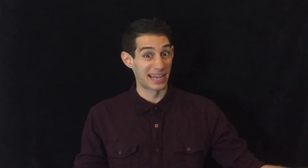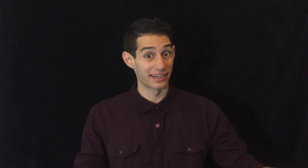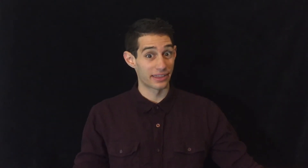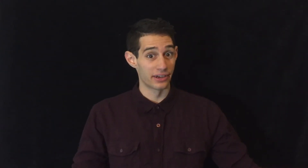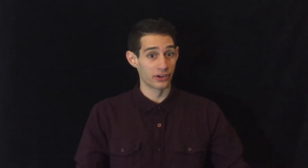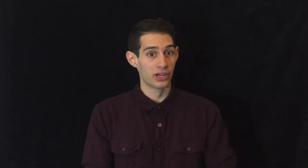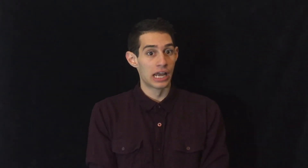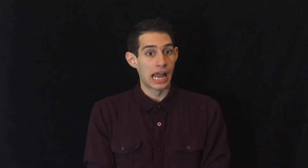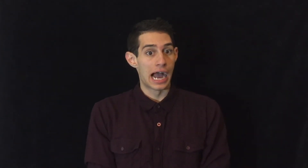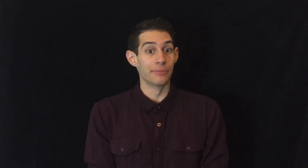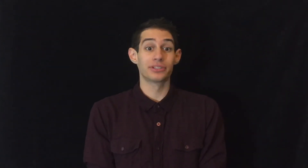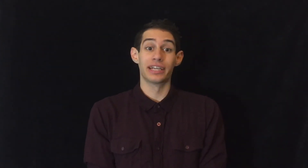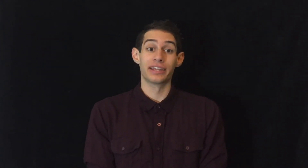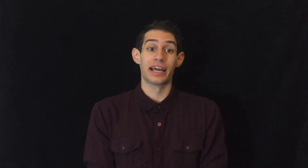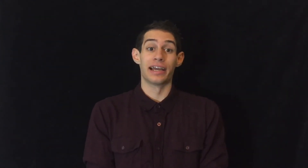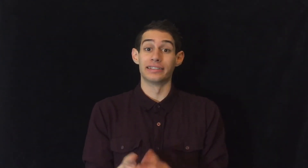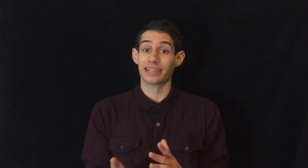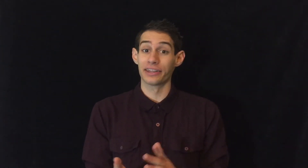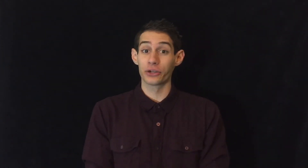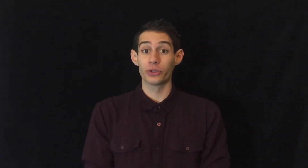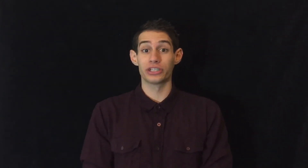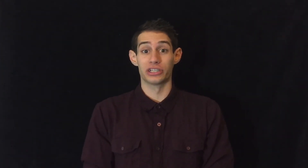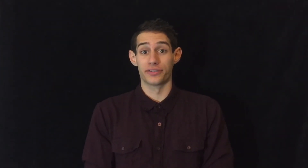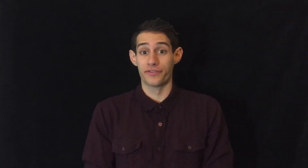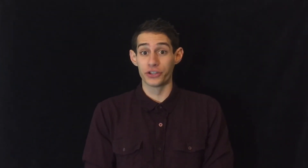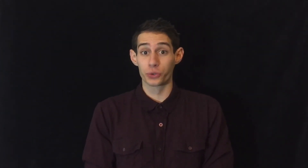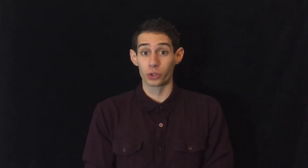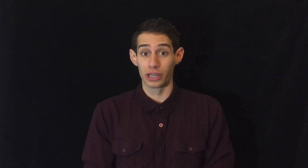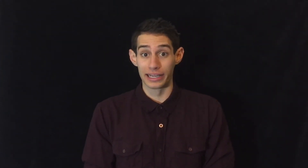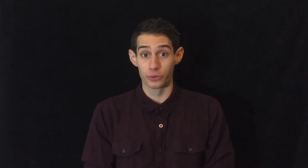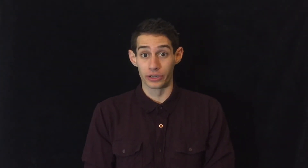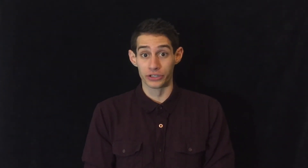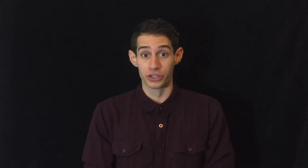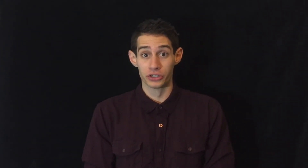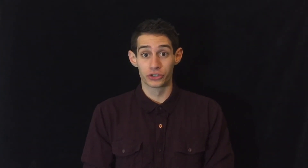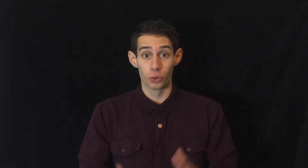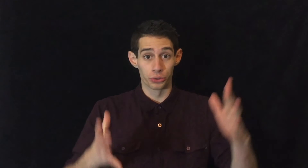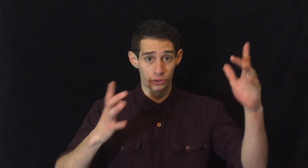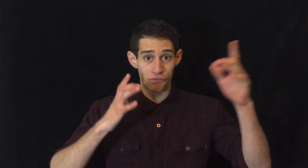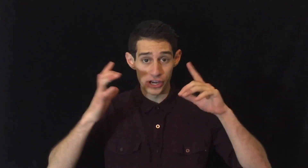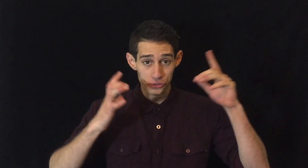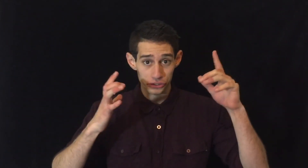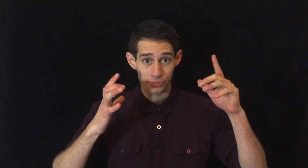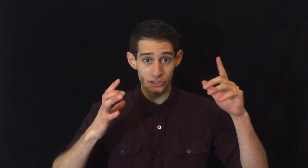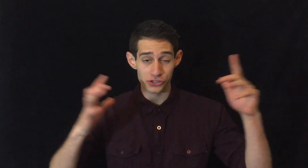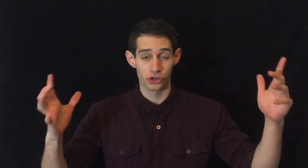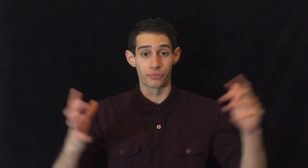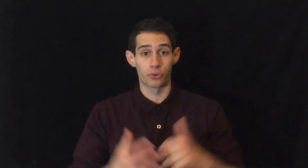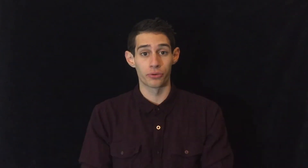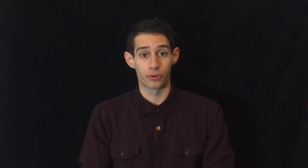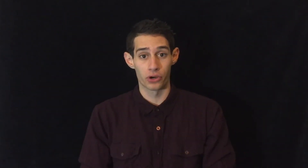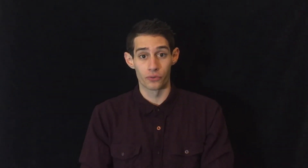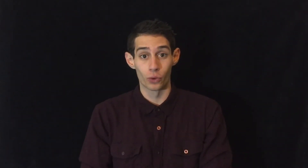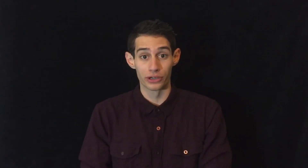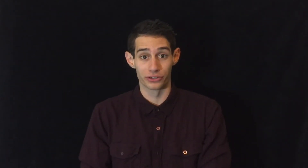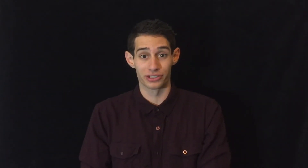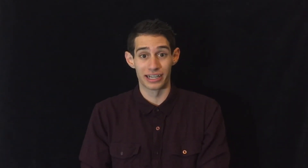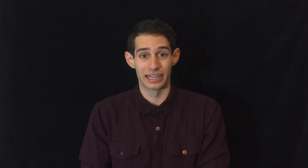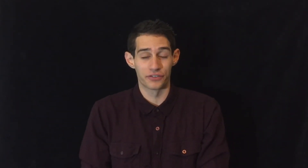dramatic there, I'm just saying that sign language is a visual language. So your facial expressions are an important part of what you're saying. If you're